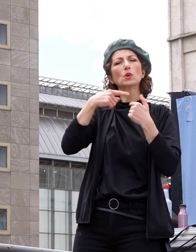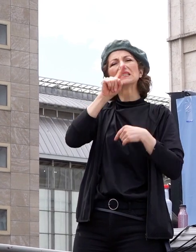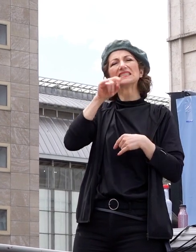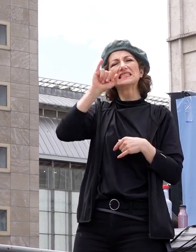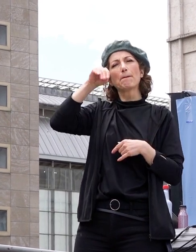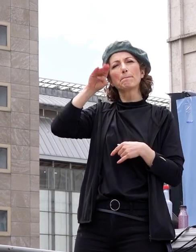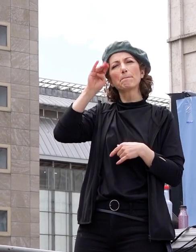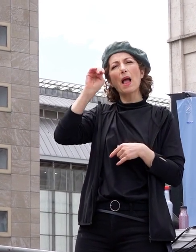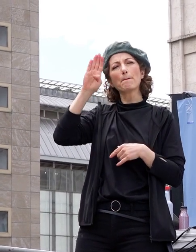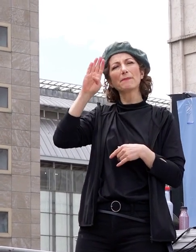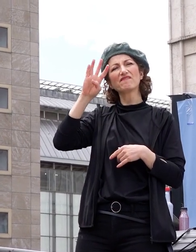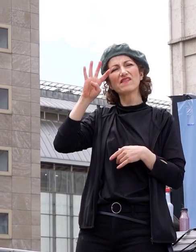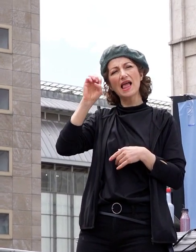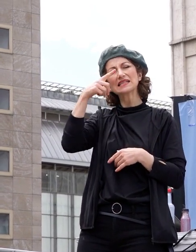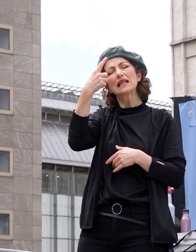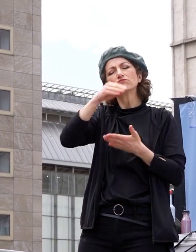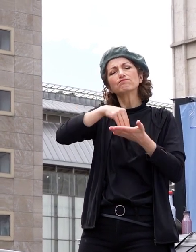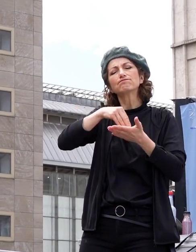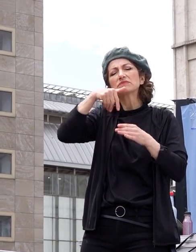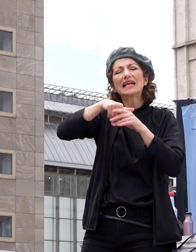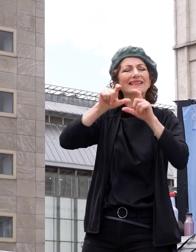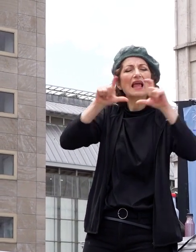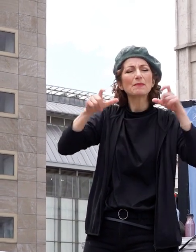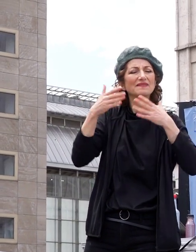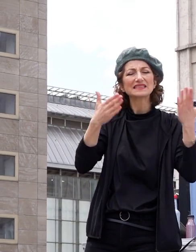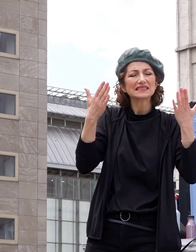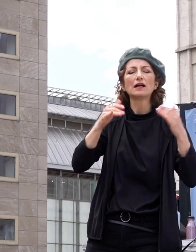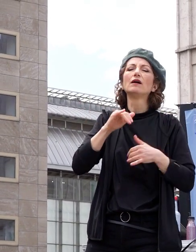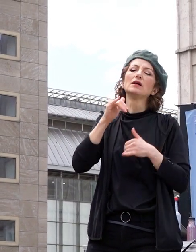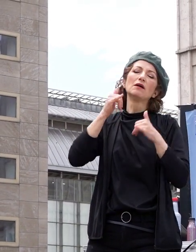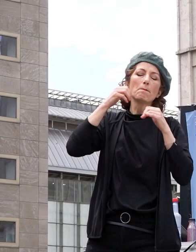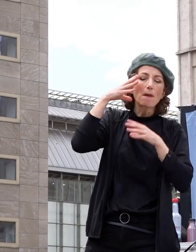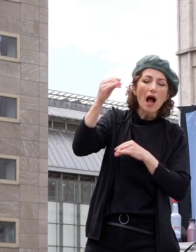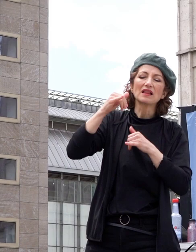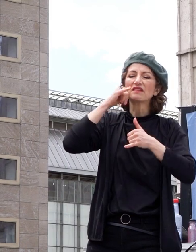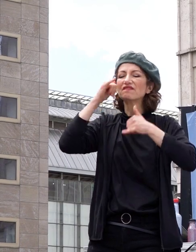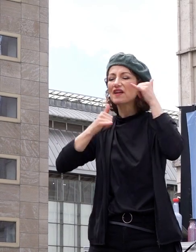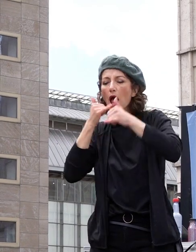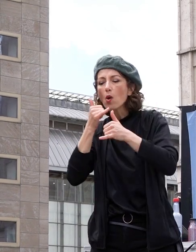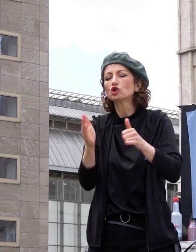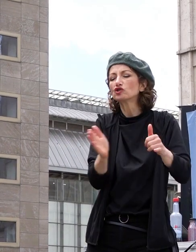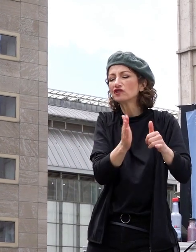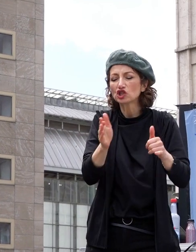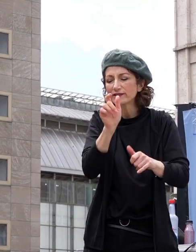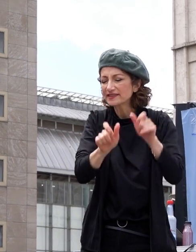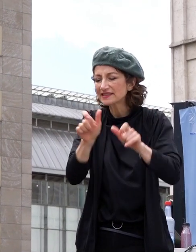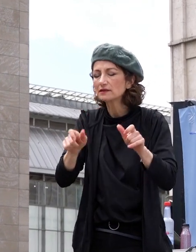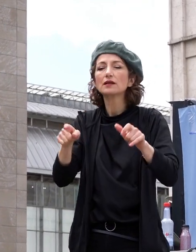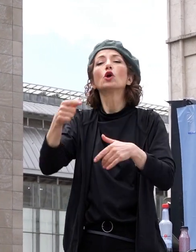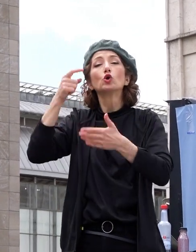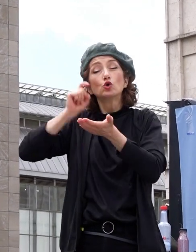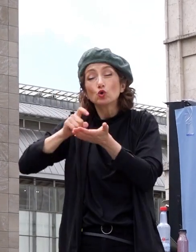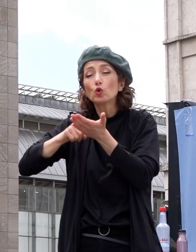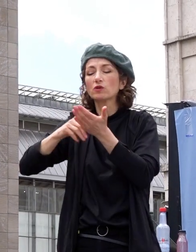women and gender non-conforming people are made marginal under